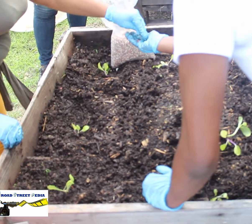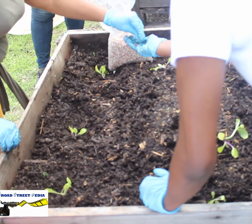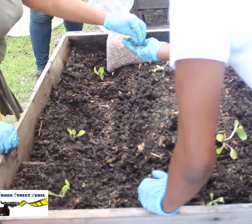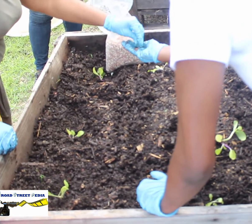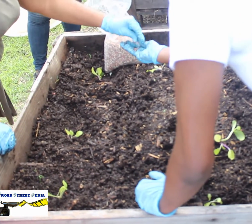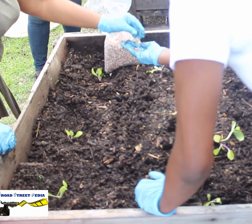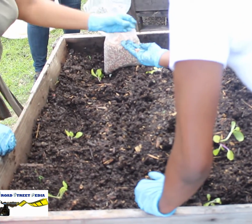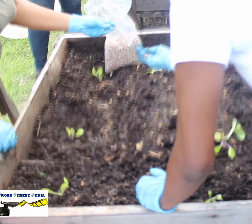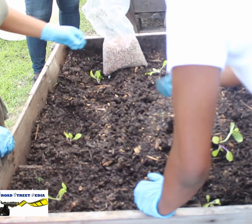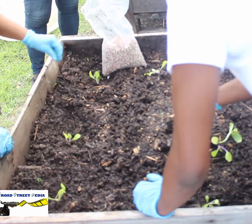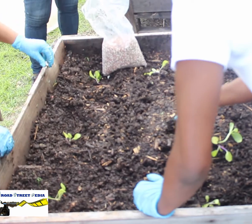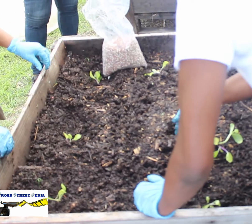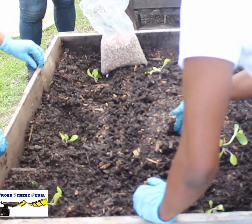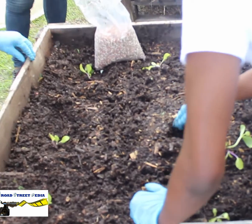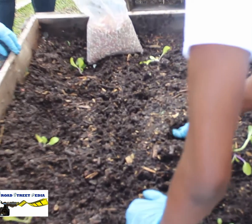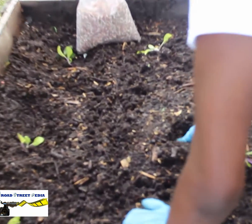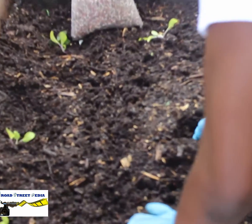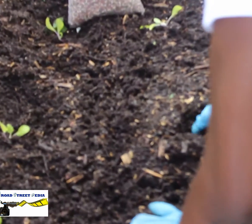Joanna is on a roll.